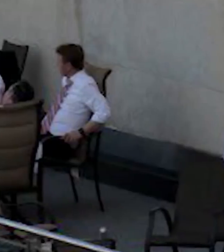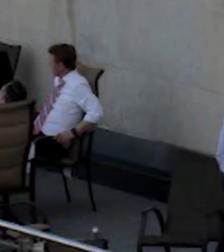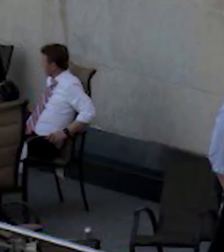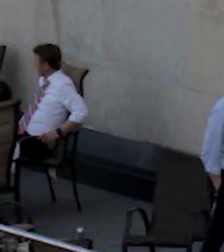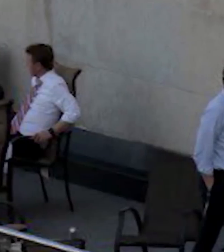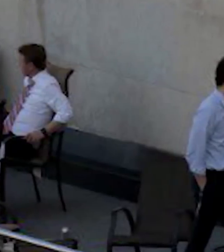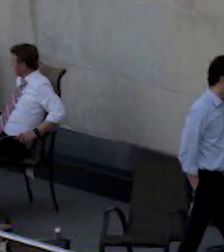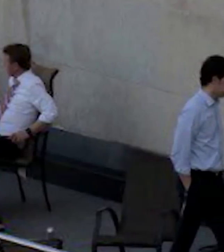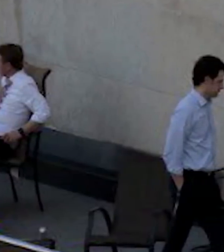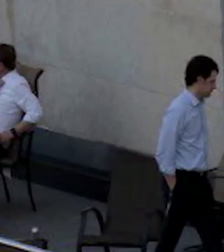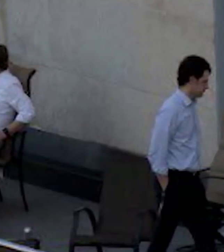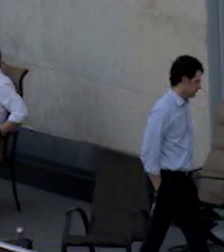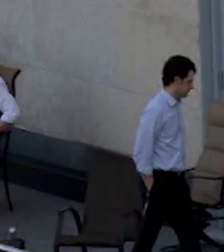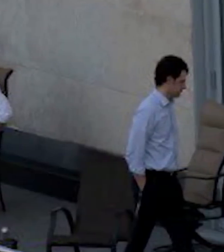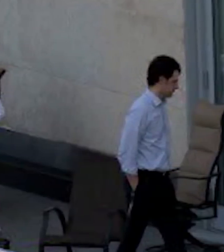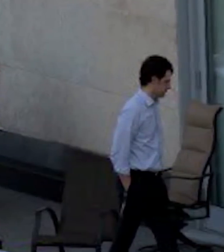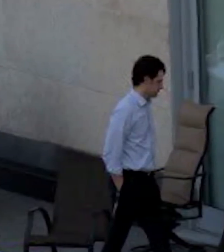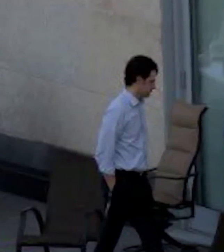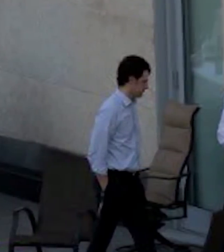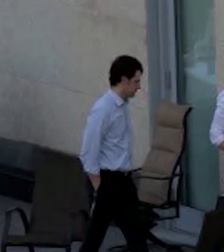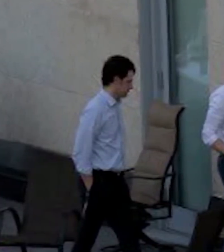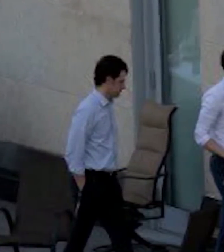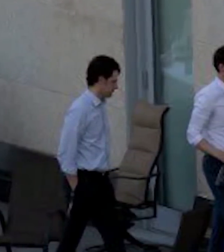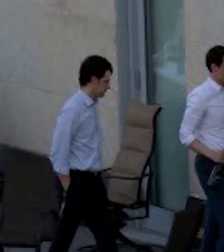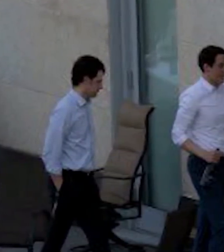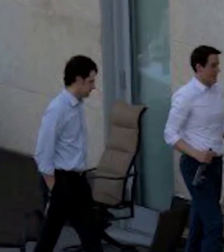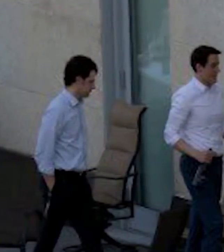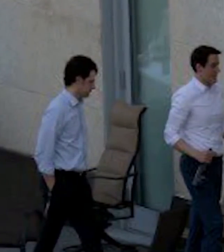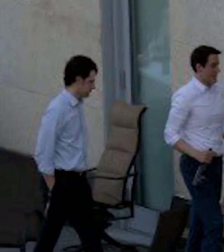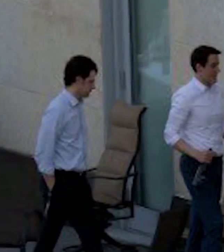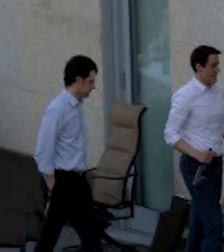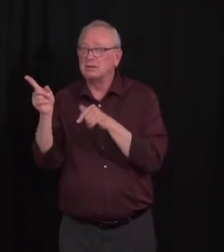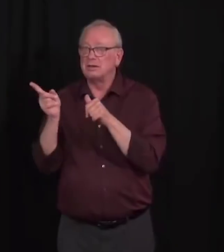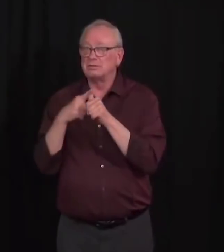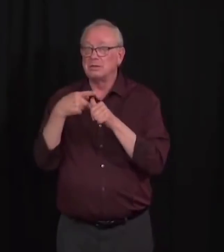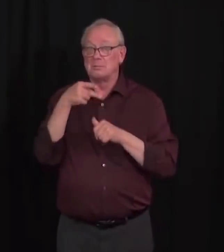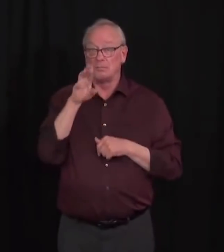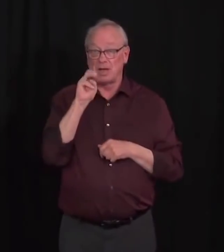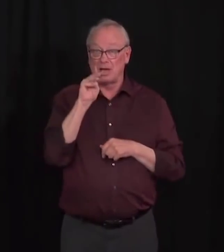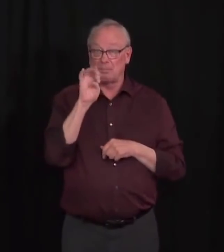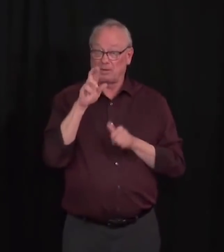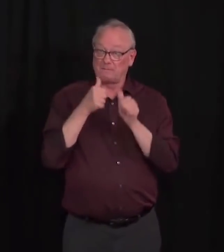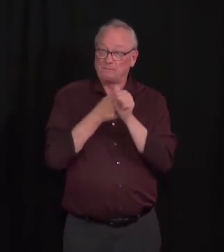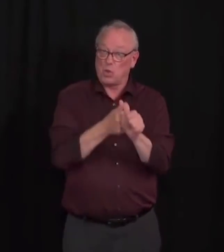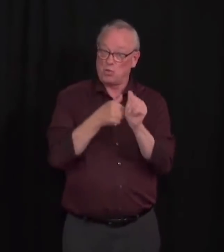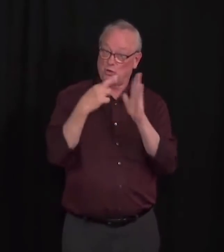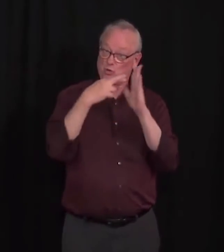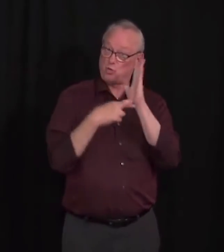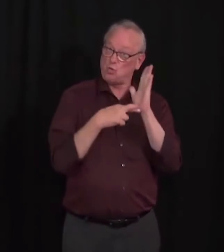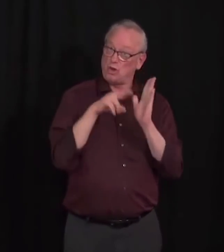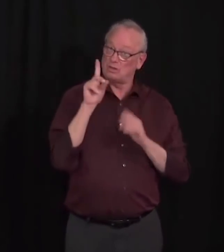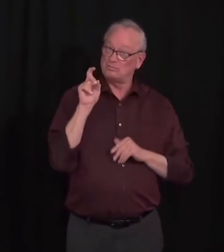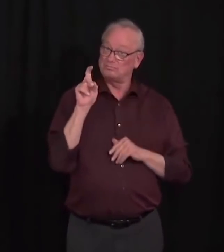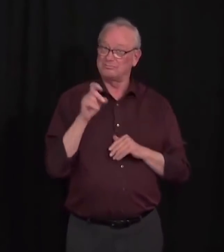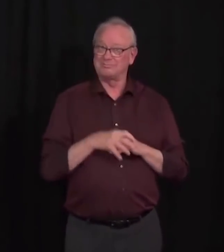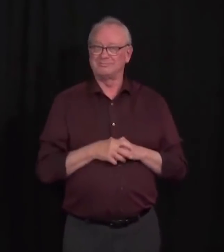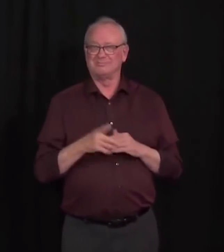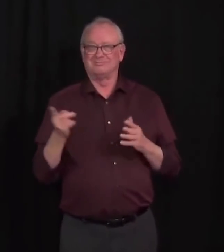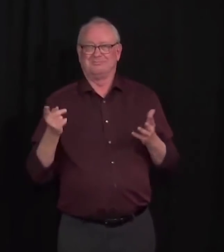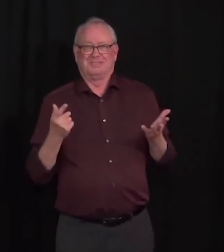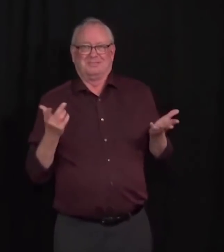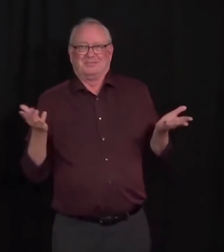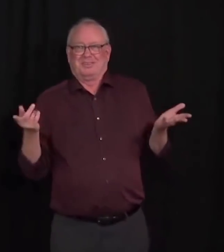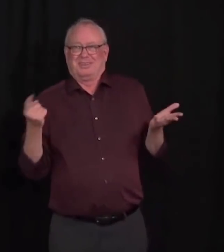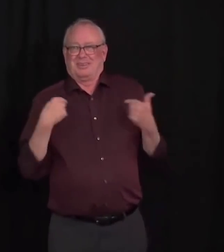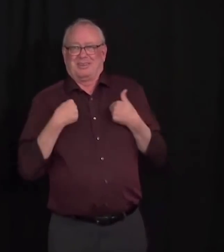reporters when asked if Kenney and his ministers were breaking public health orders. It's hard to say in the photos. I guess I would say I wasn't there,